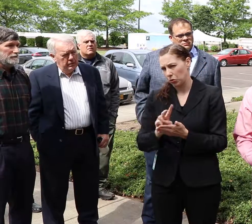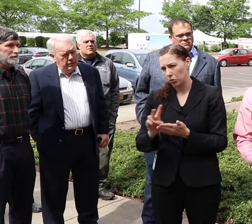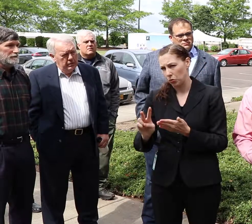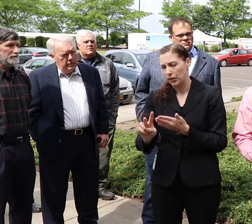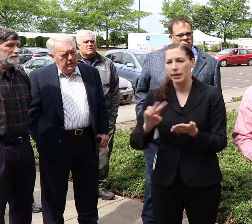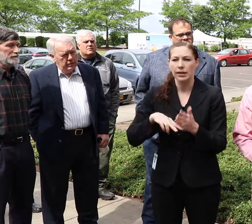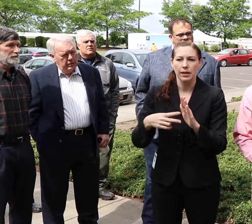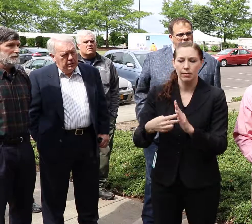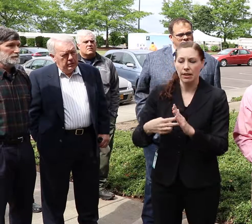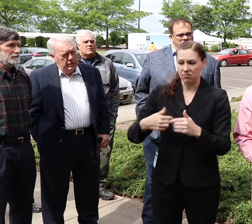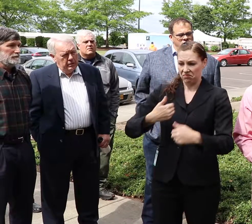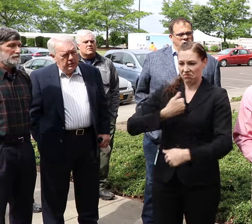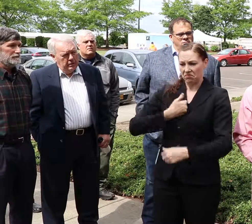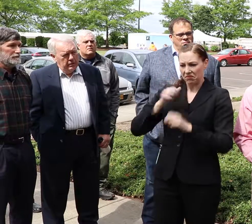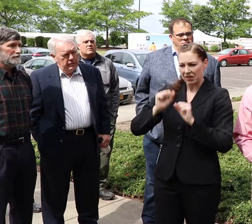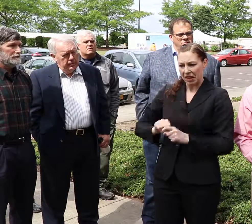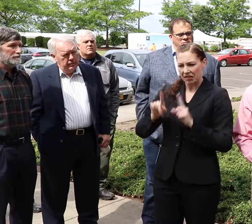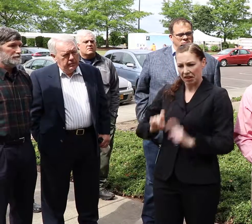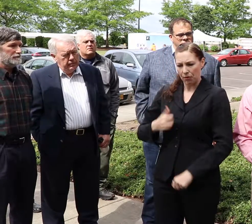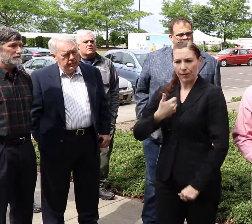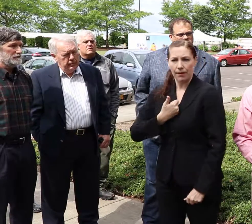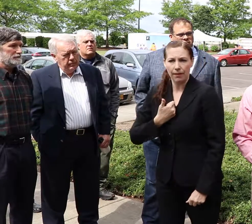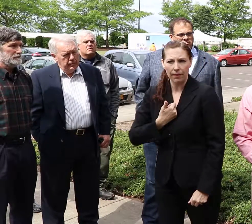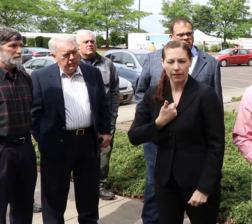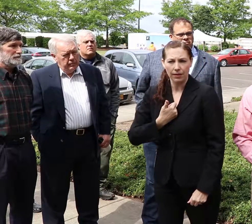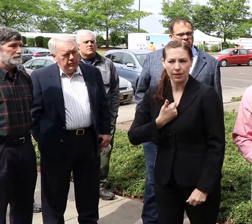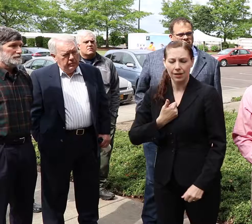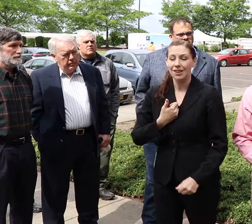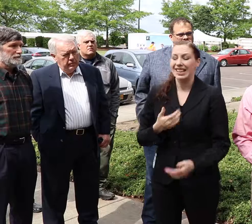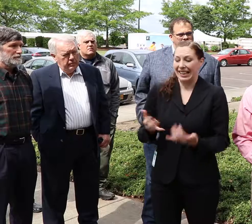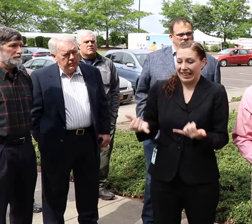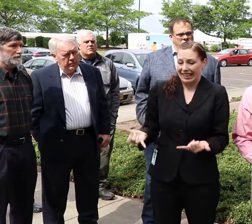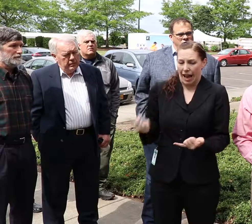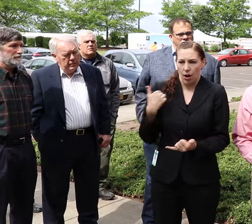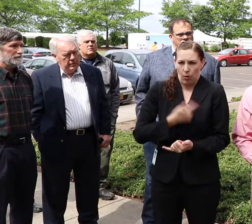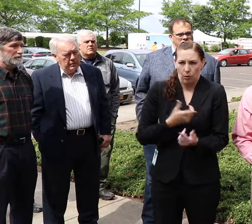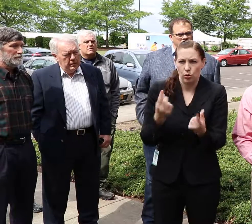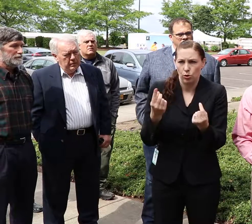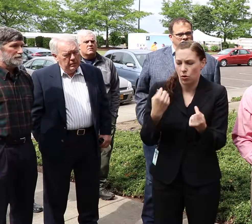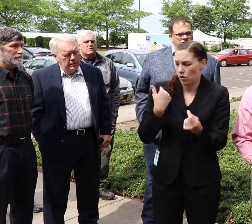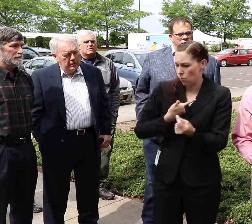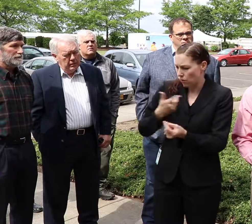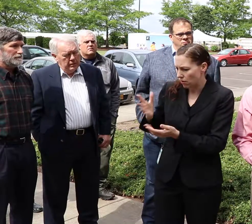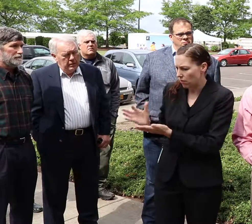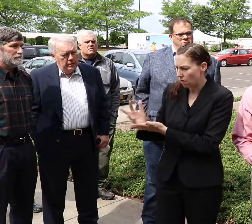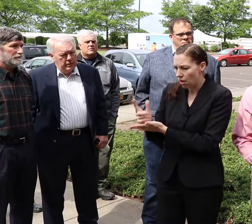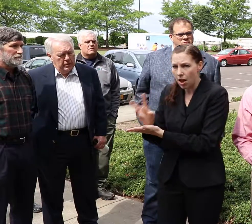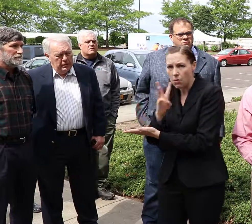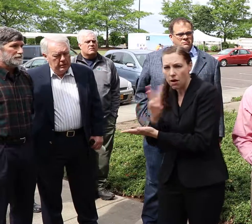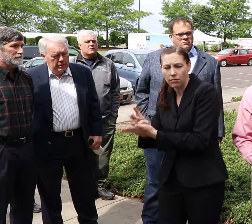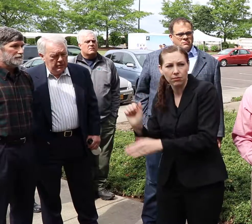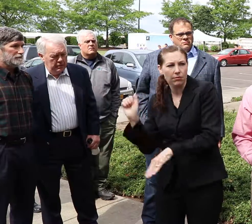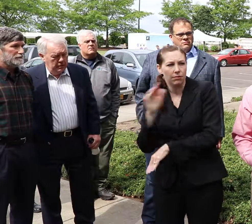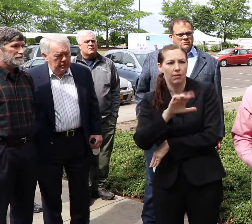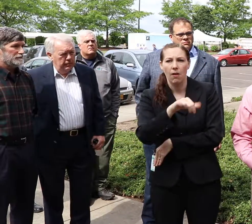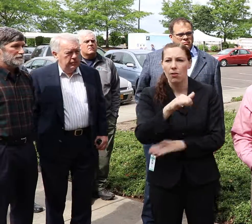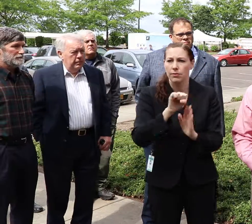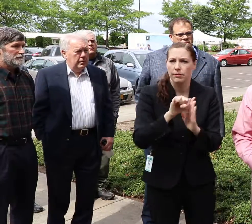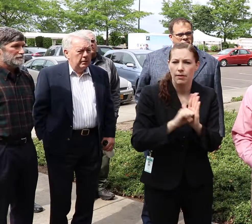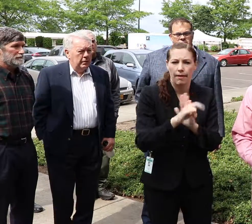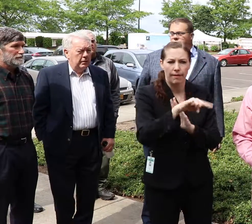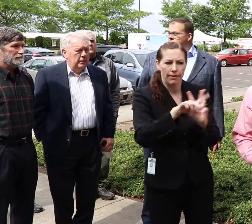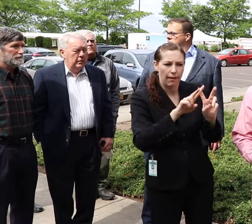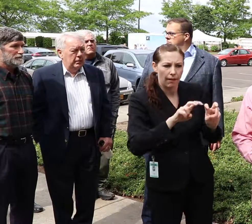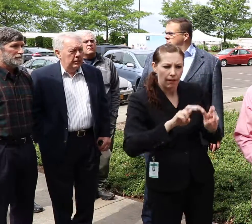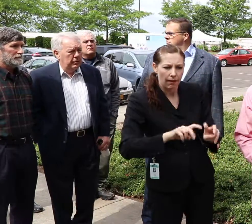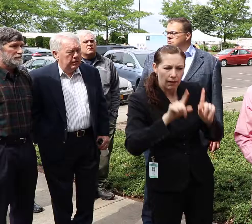our own testing instead of having to send all of our samples out to out-of-state labs, so that we can have